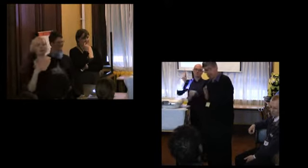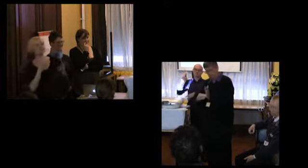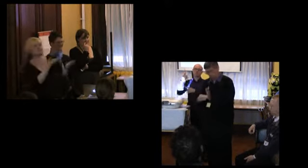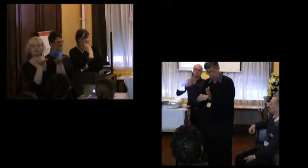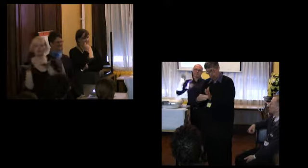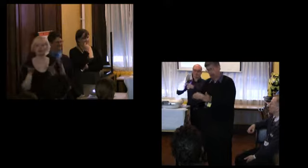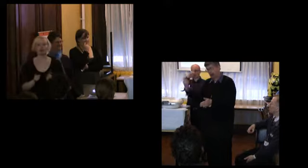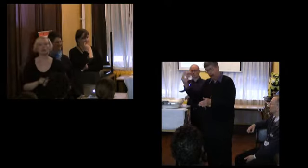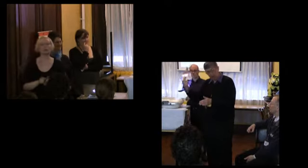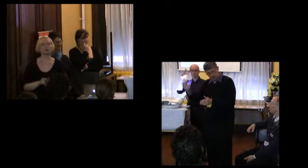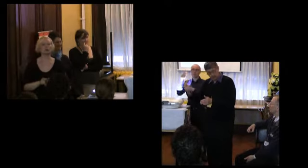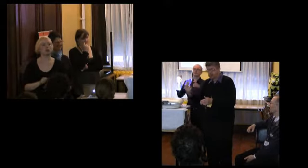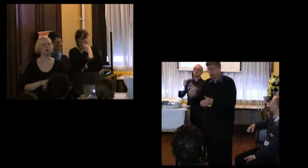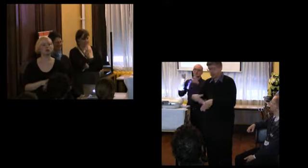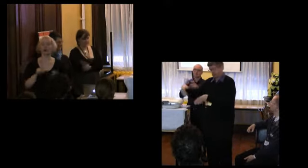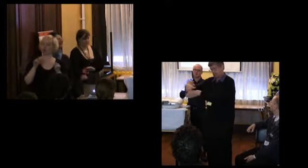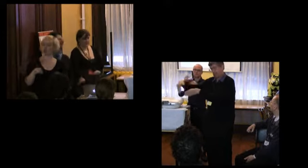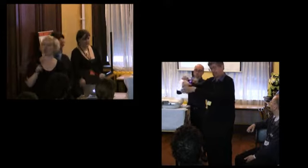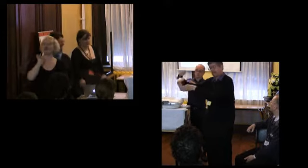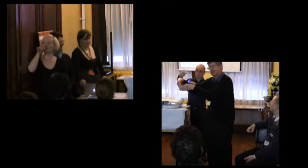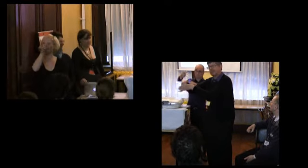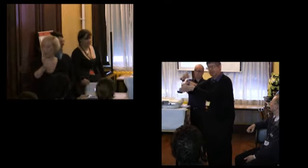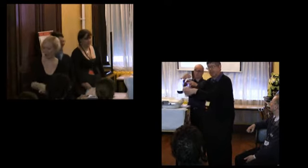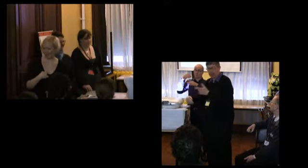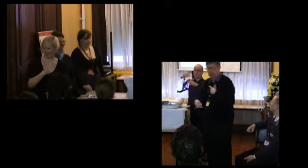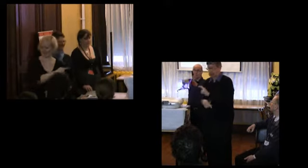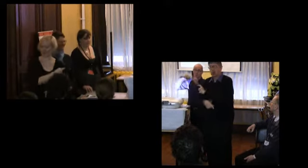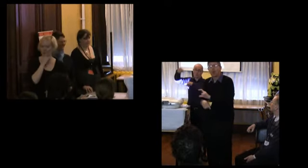in sign presentations starting next month.